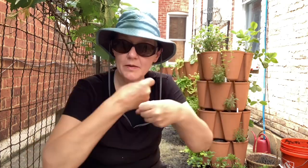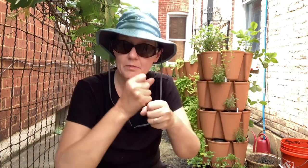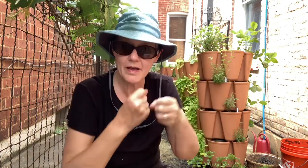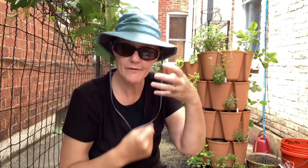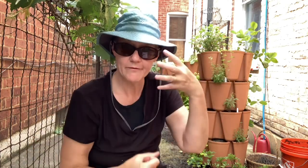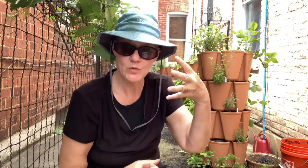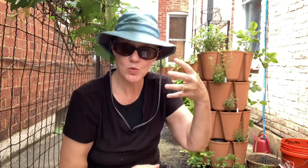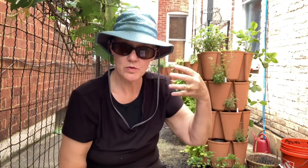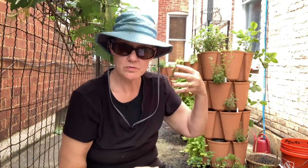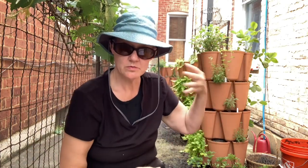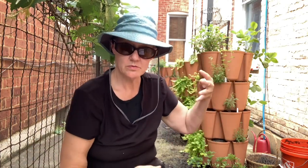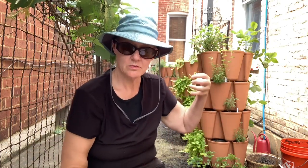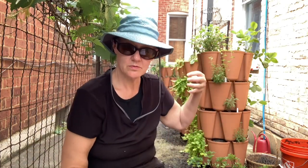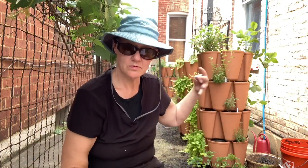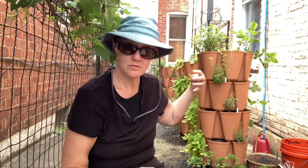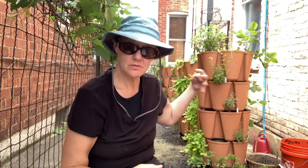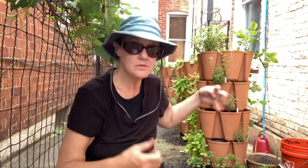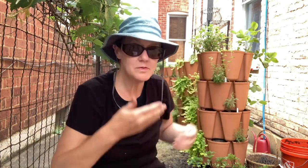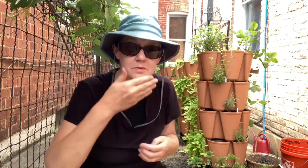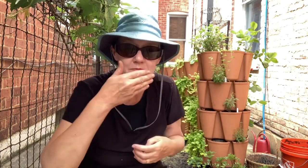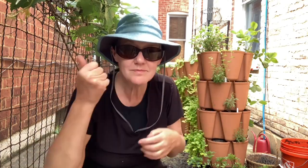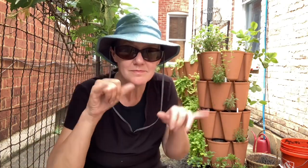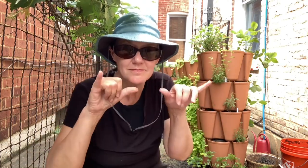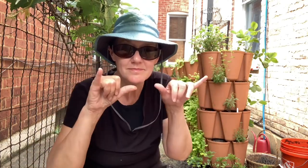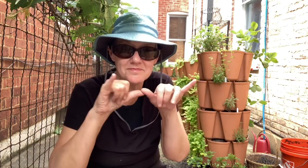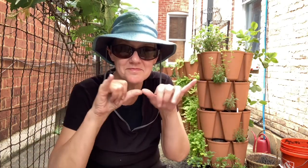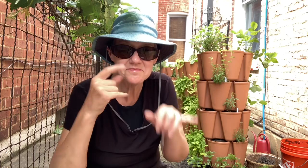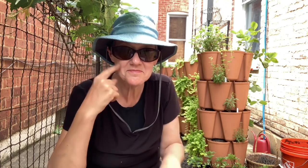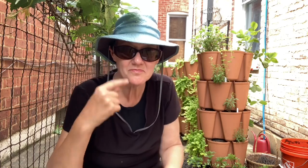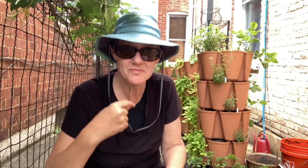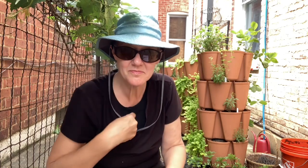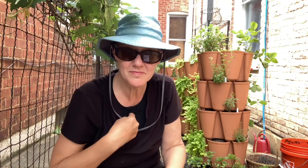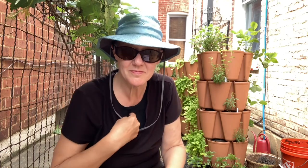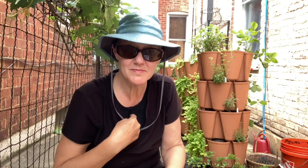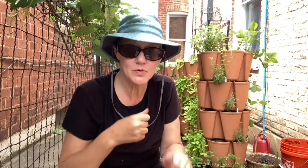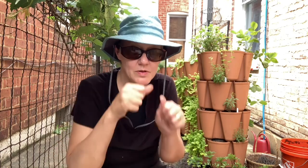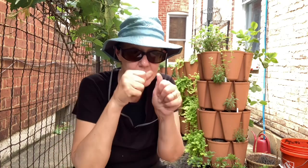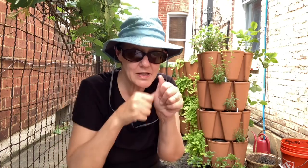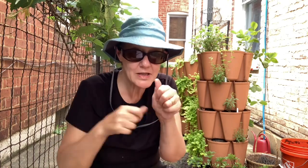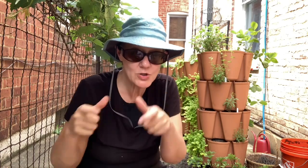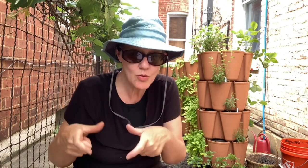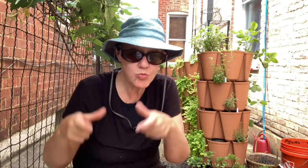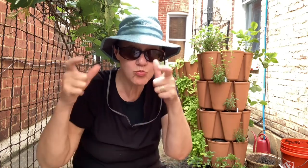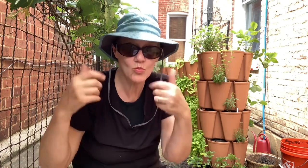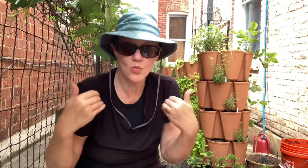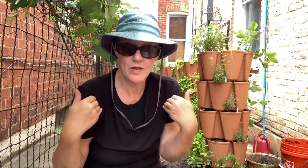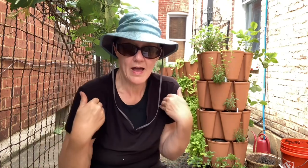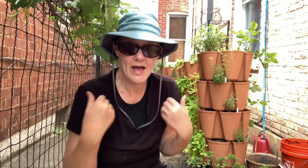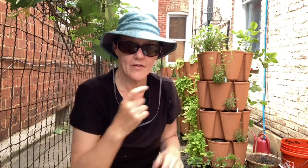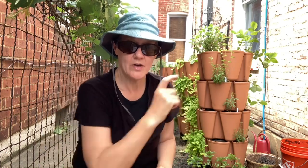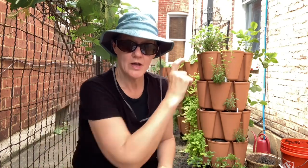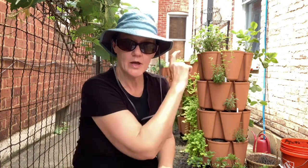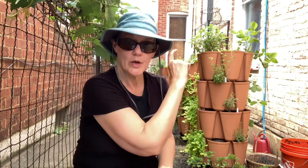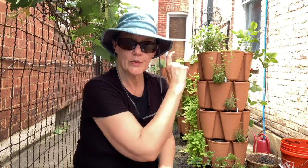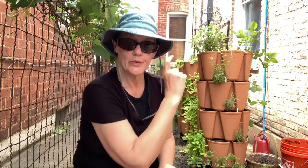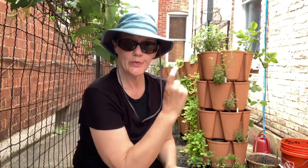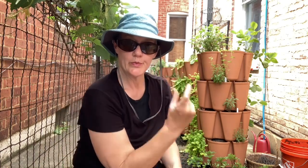my 5-tier planters into 4 levels. That's the size that works best for me. So there's going to